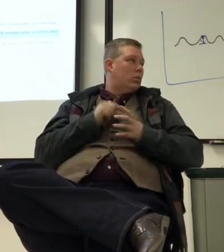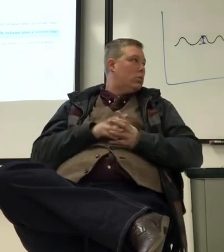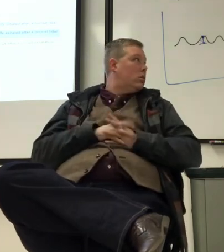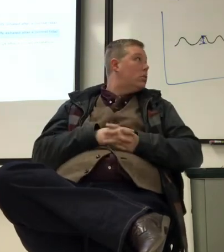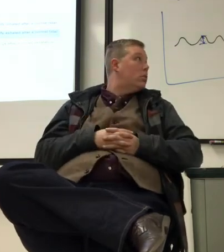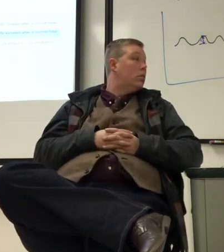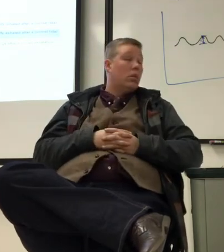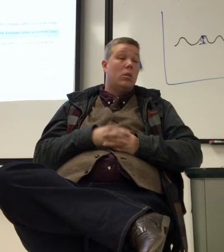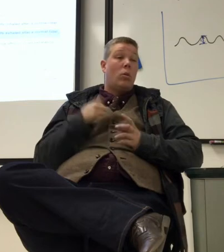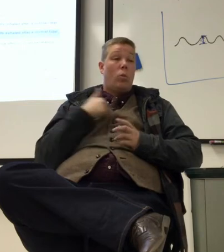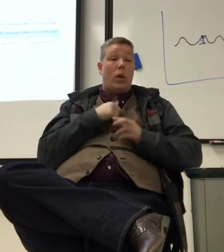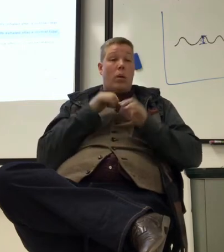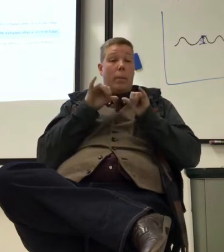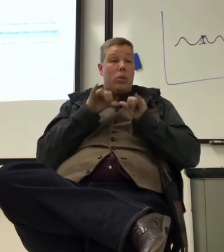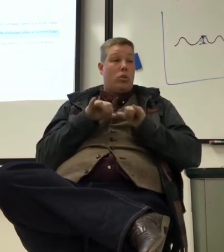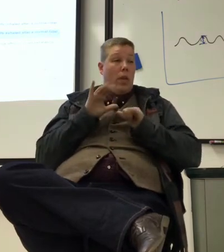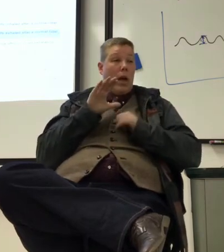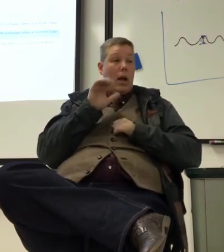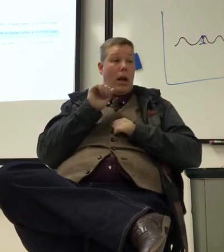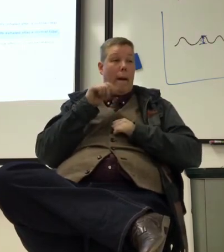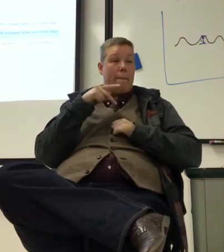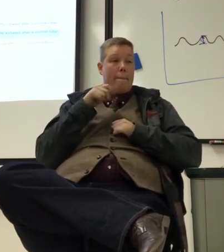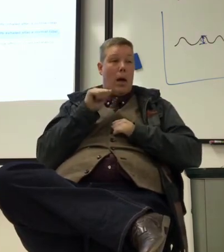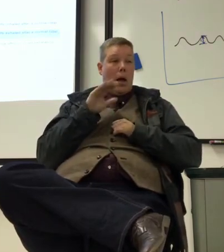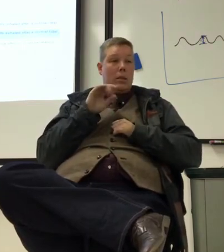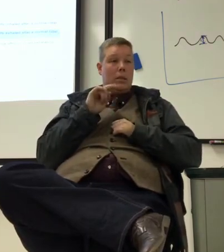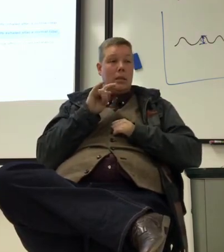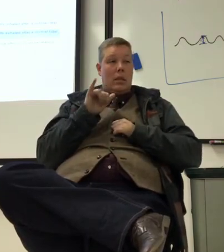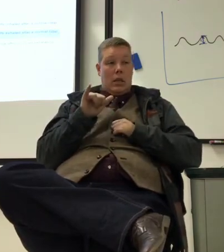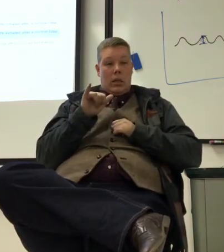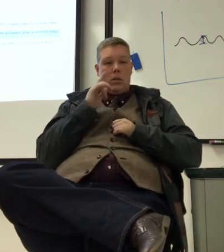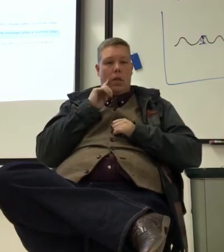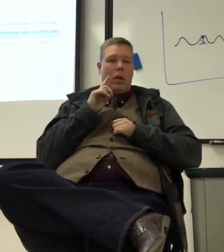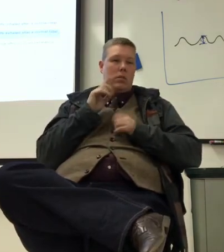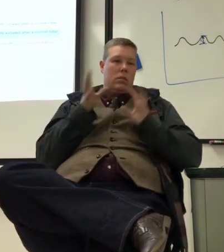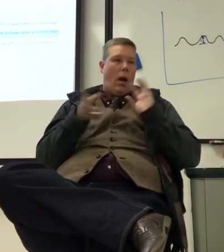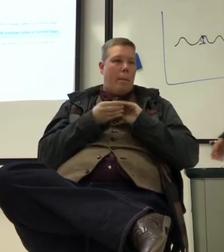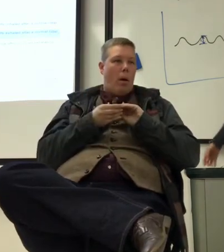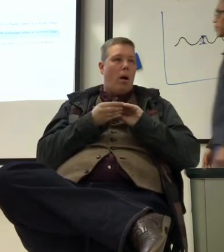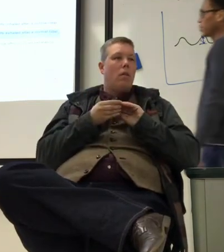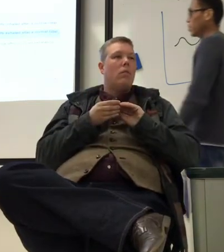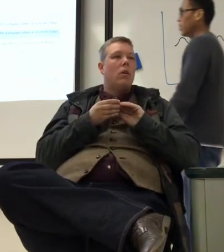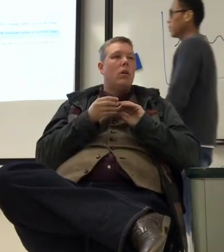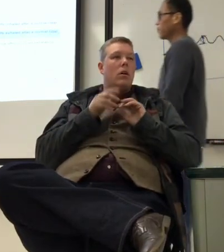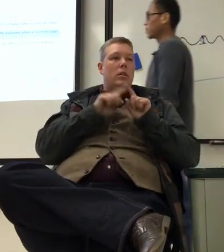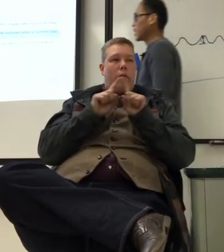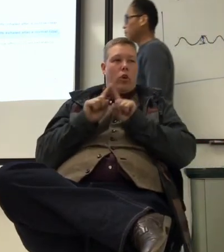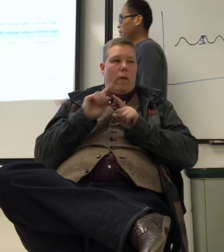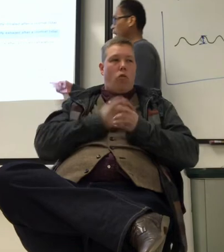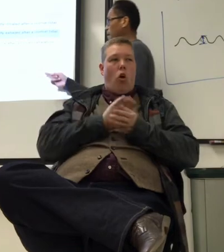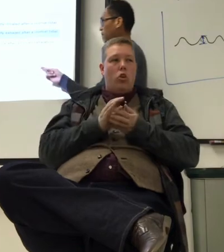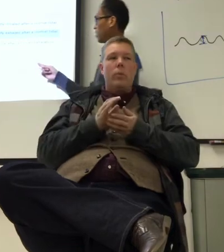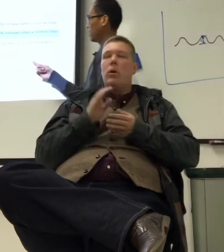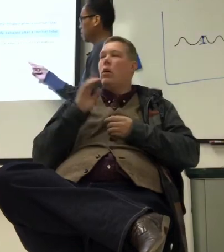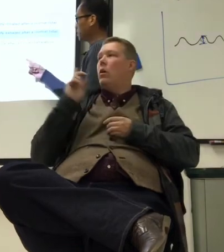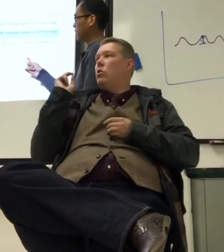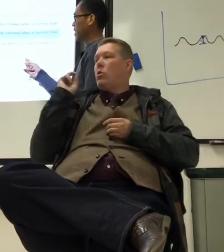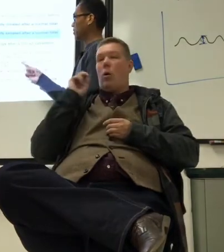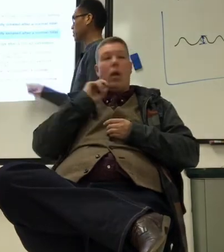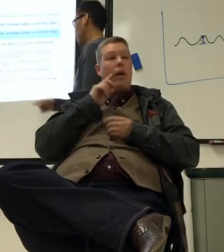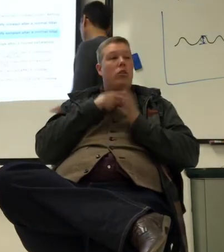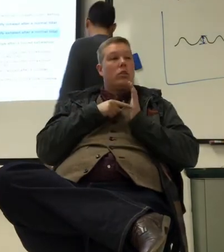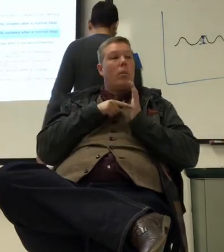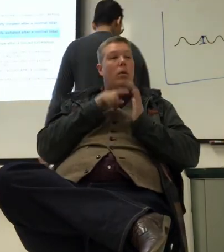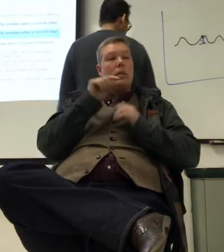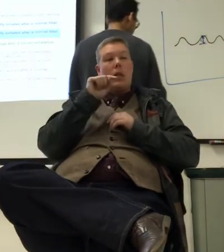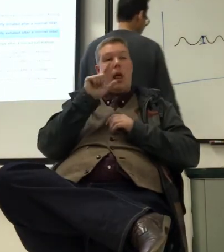The capacities are a sum of different volumes. You can see how they kind of add them up here. For example, they have the